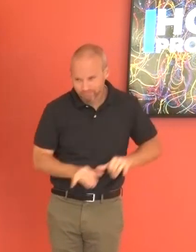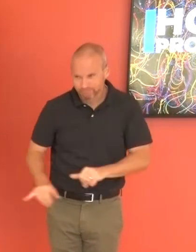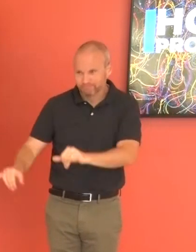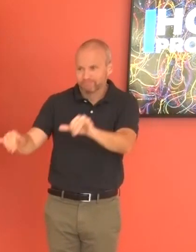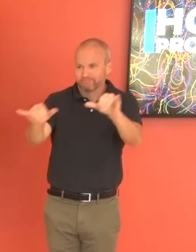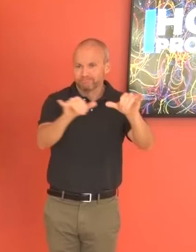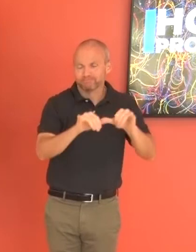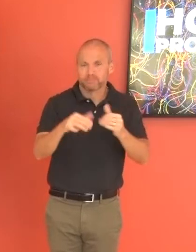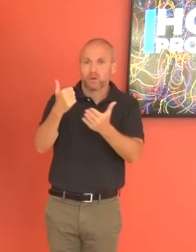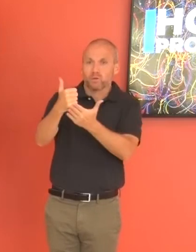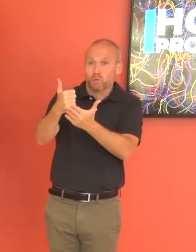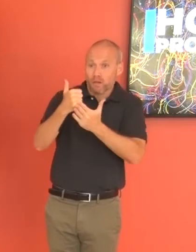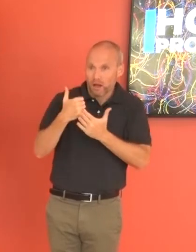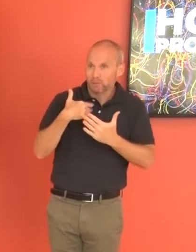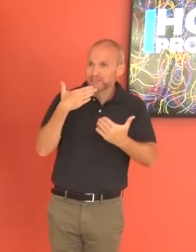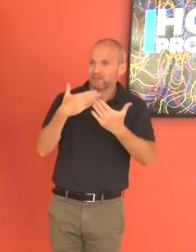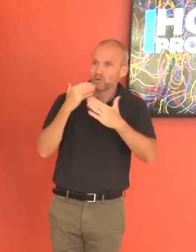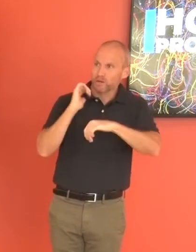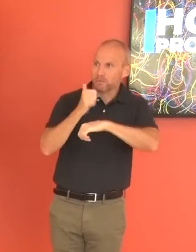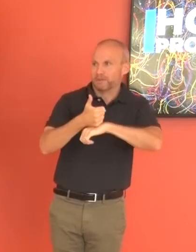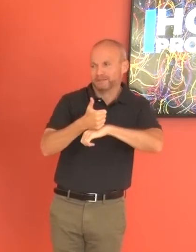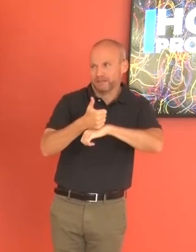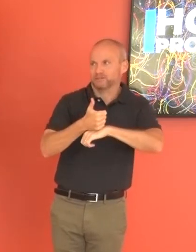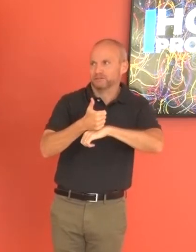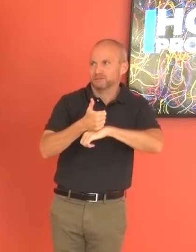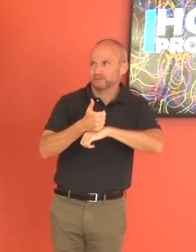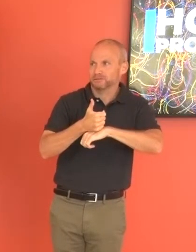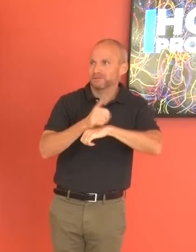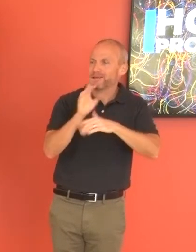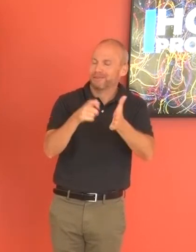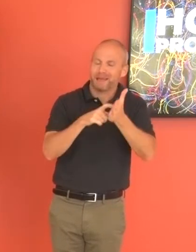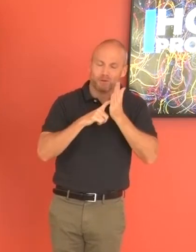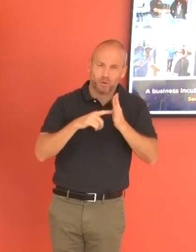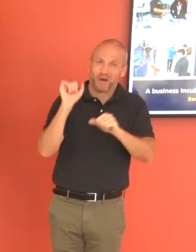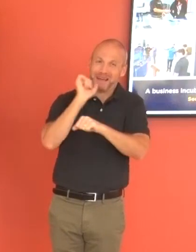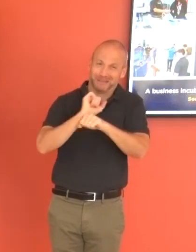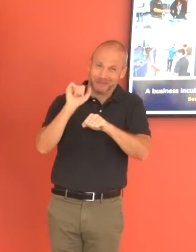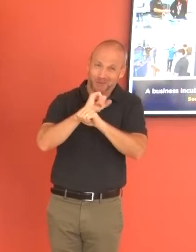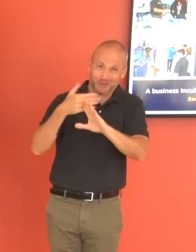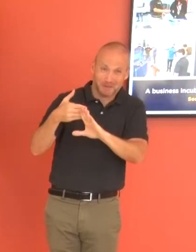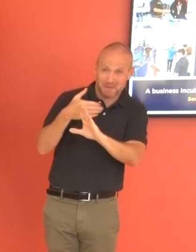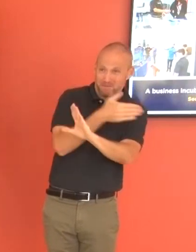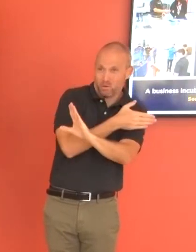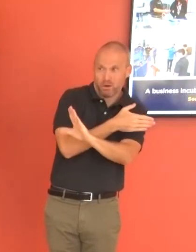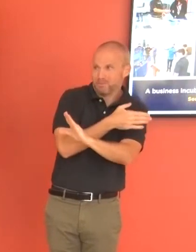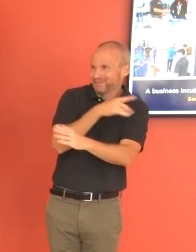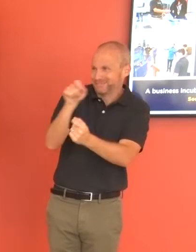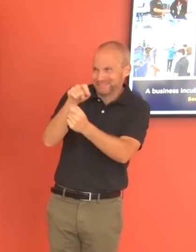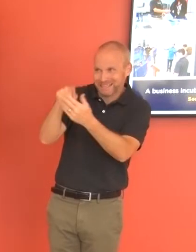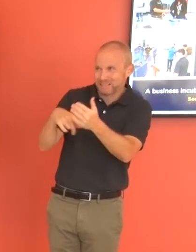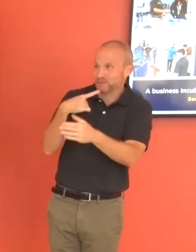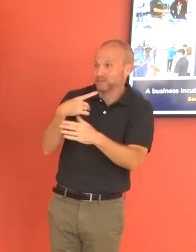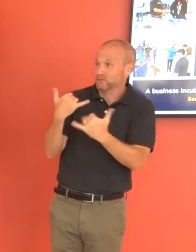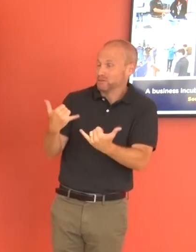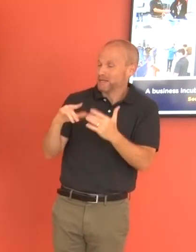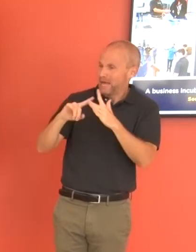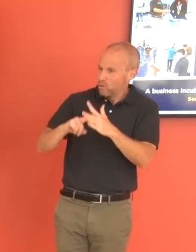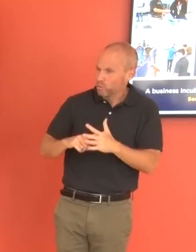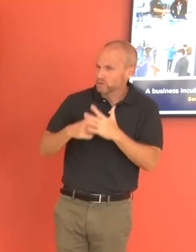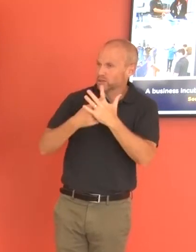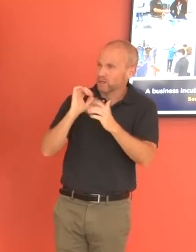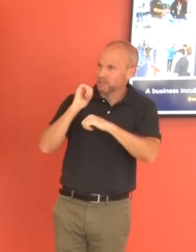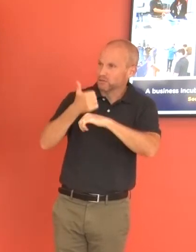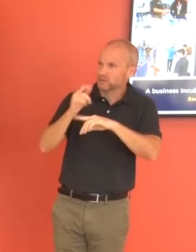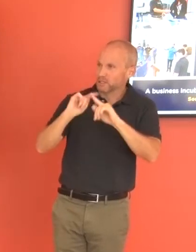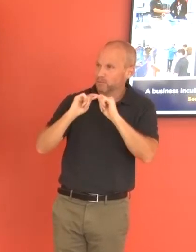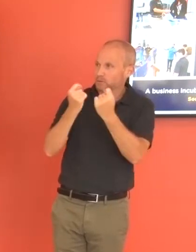will help us have a good implementation. All of that requires pre-work, but it's exactly what you're saying. So we're starting now to form those